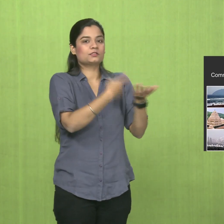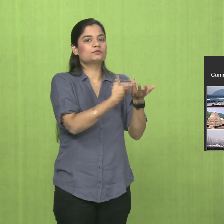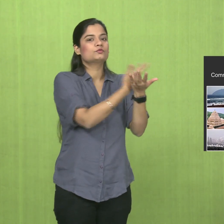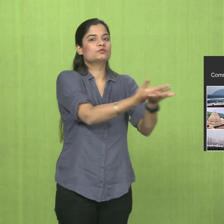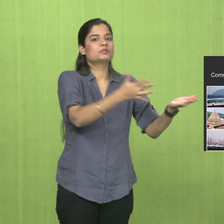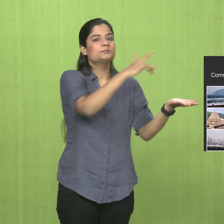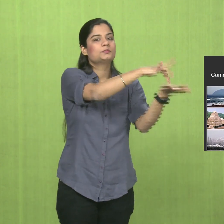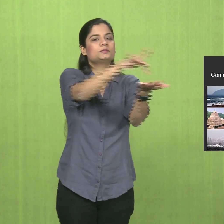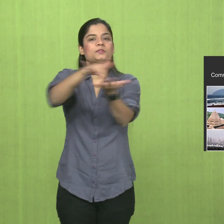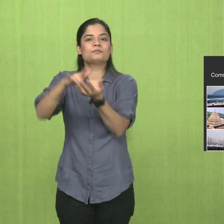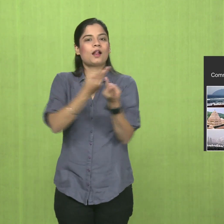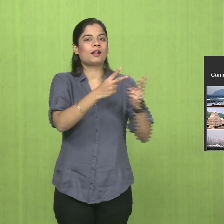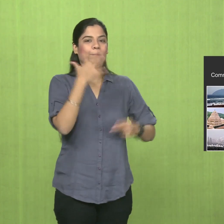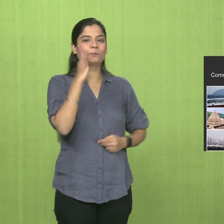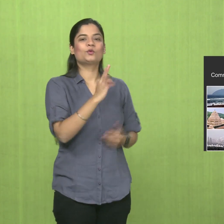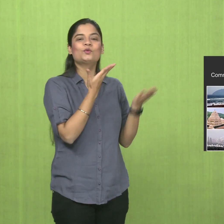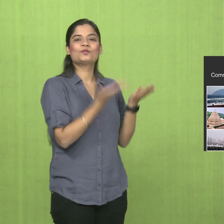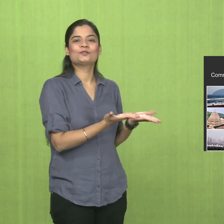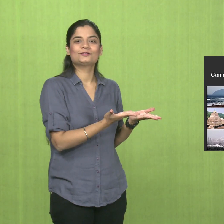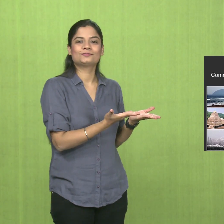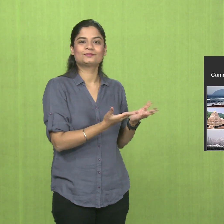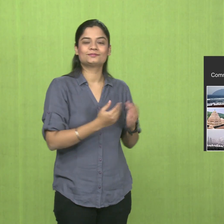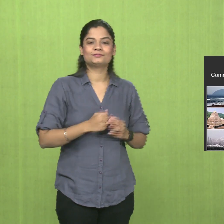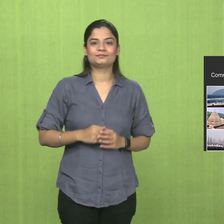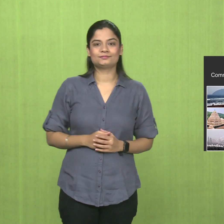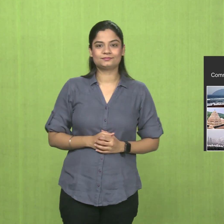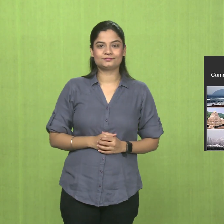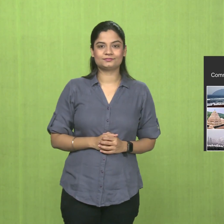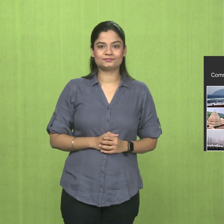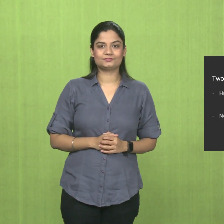these community facilities are also resources.